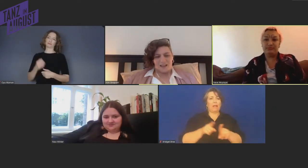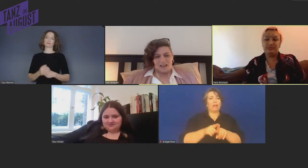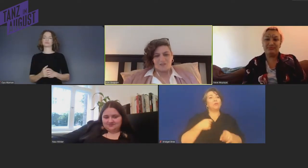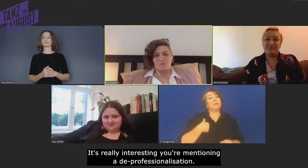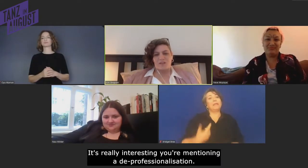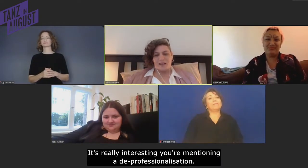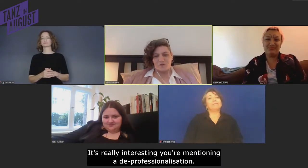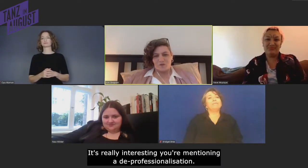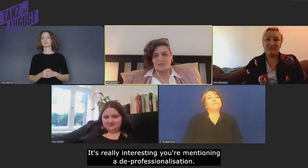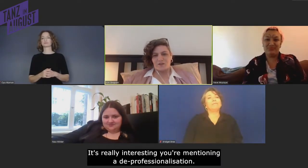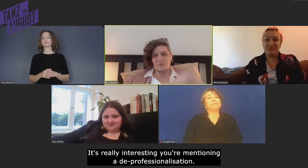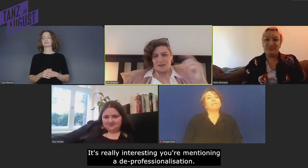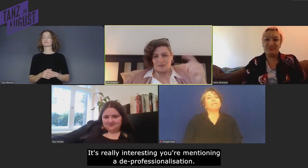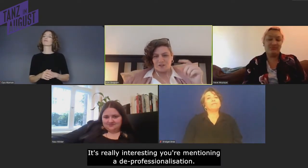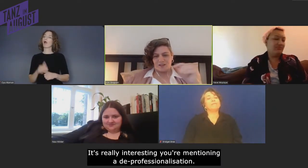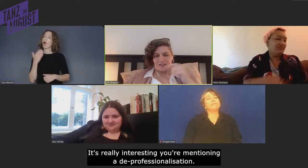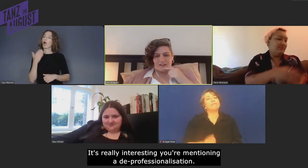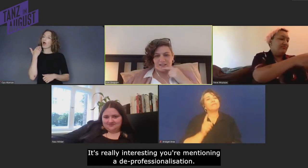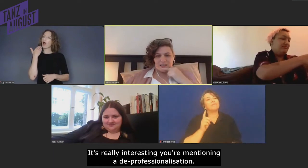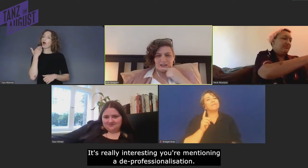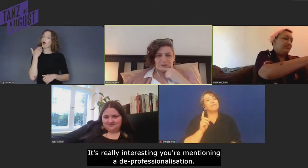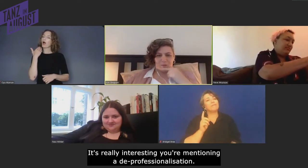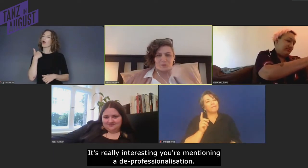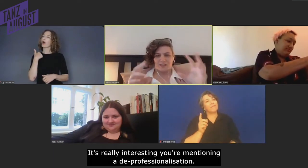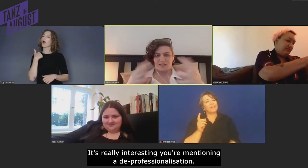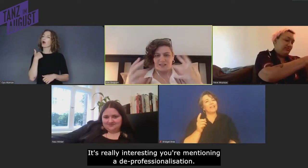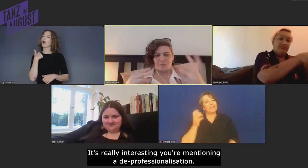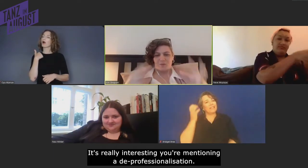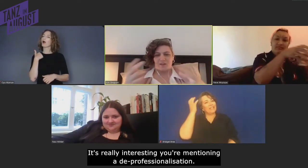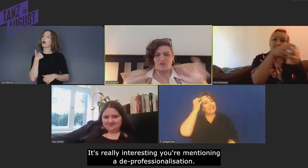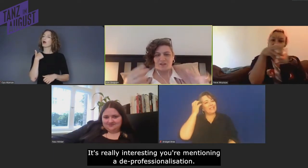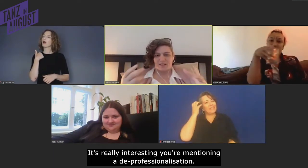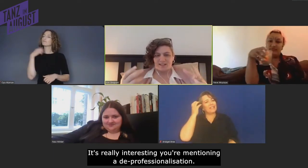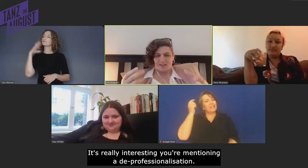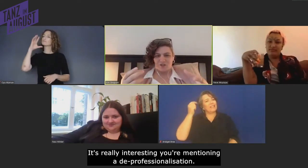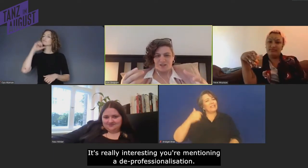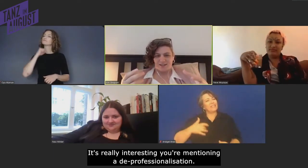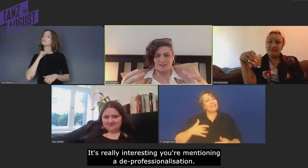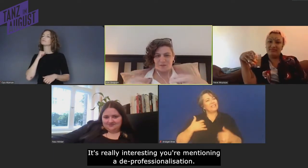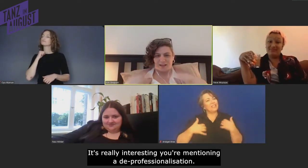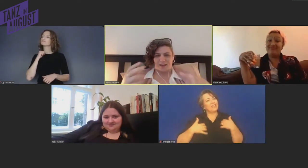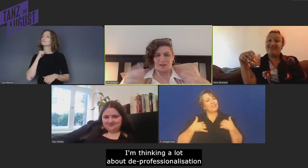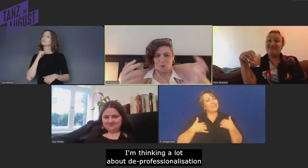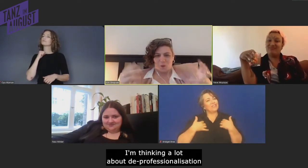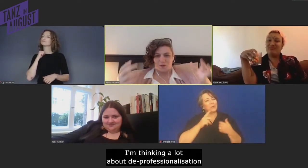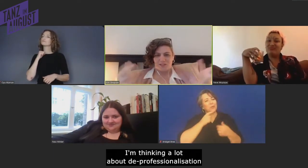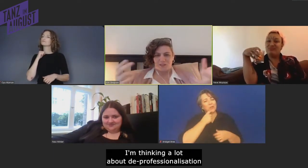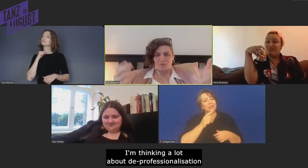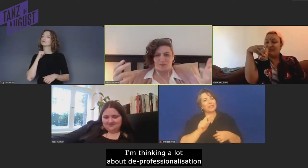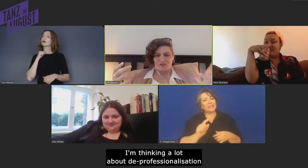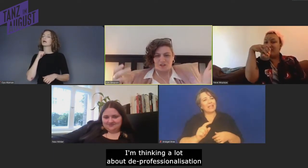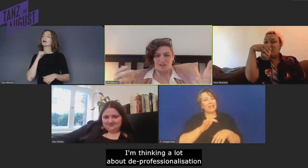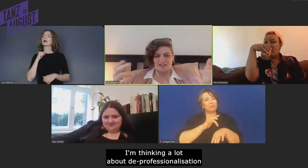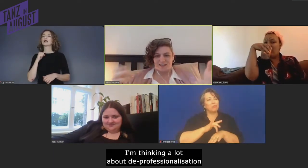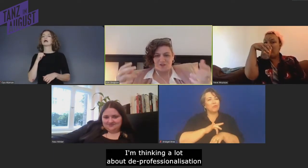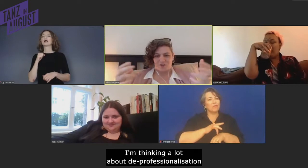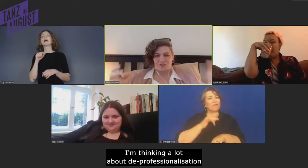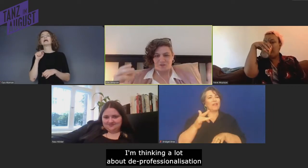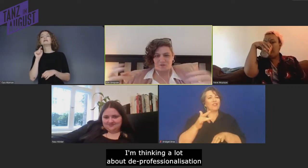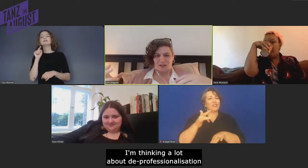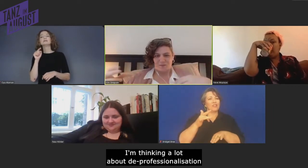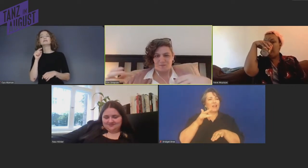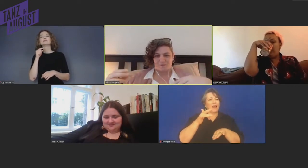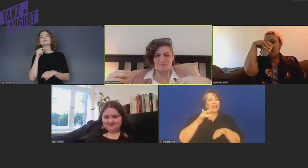That it's really interesting you're mentioning almost like a deprofessionalization. I'm thinking a lot about deprofessionalization